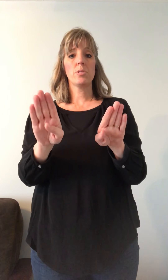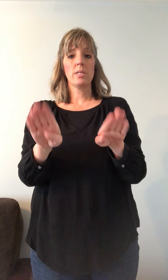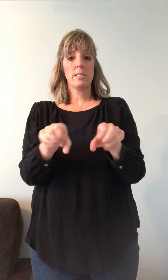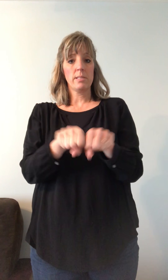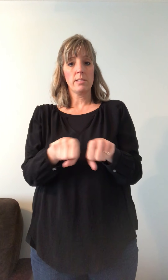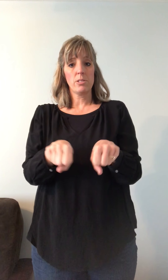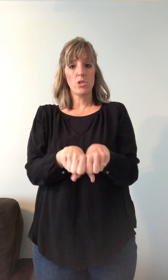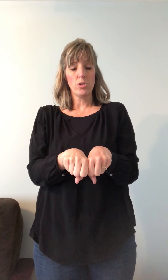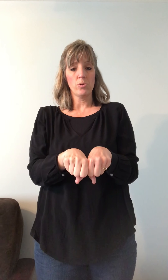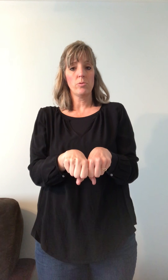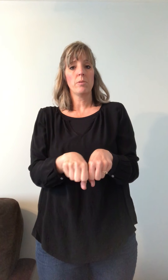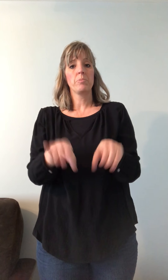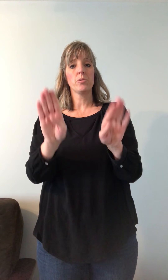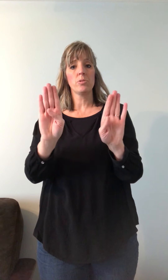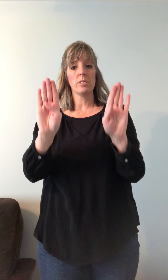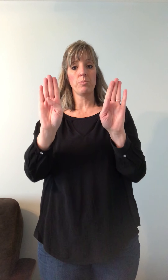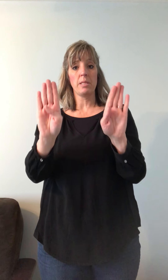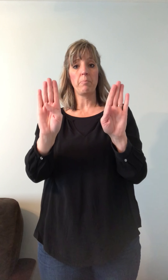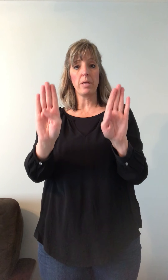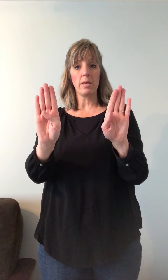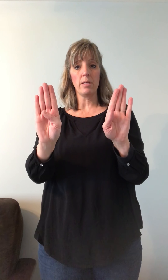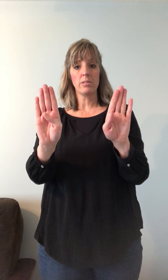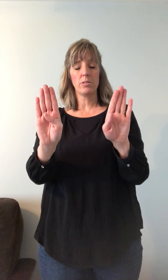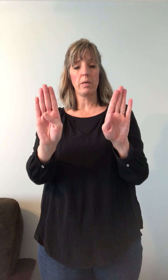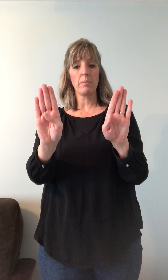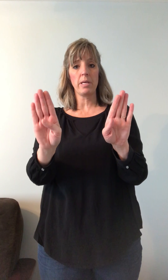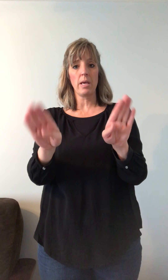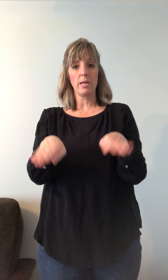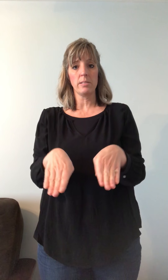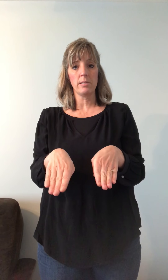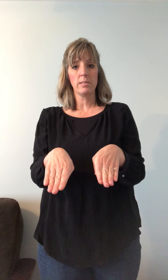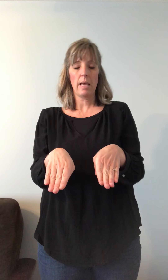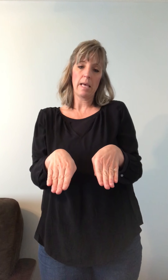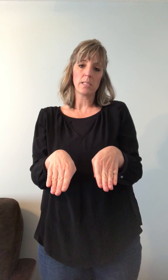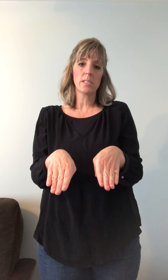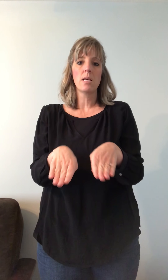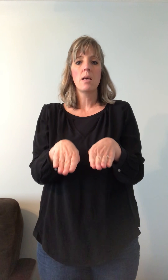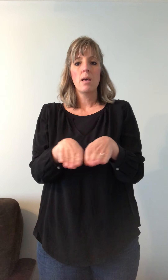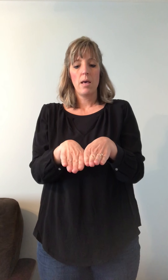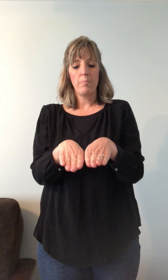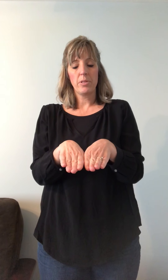Boot is, since this is shoe, boot is with a B. So you make a B hands,